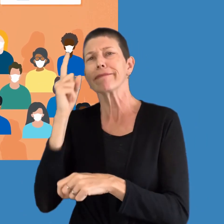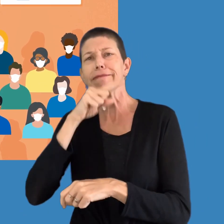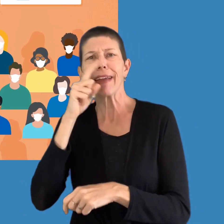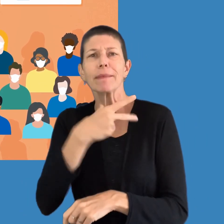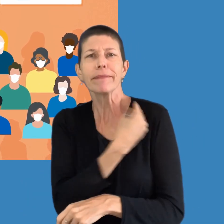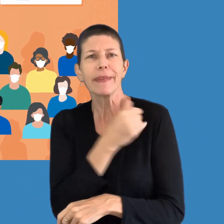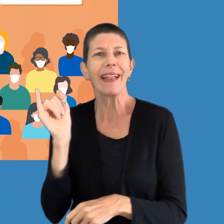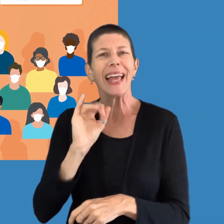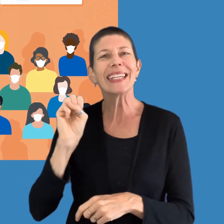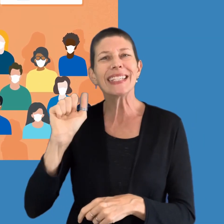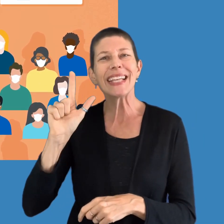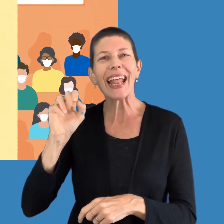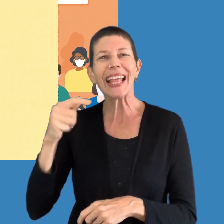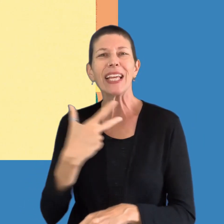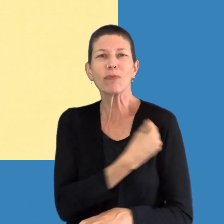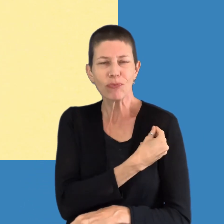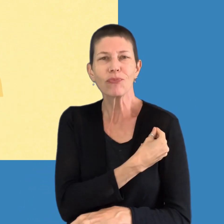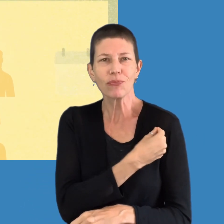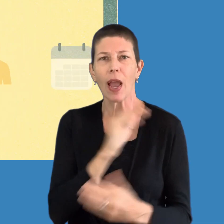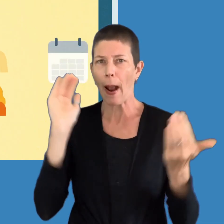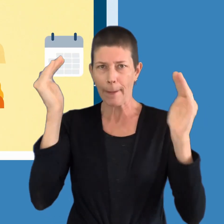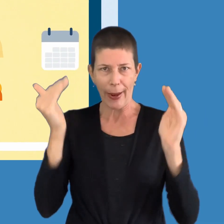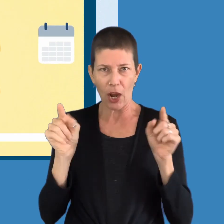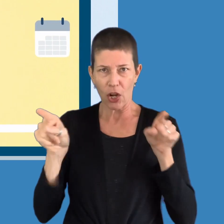placebo, like an injection of saline.